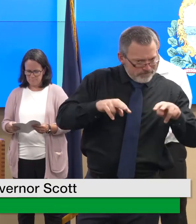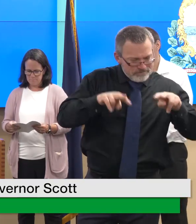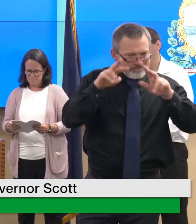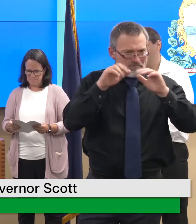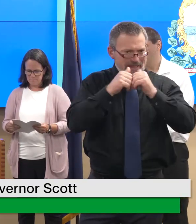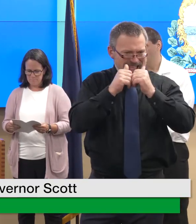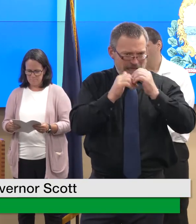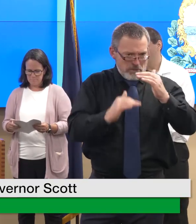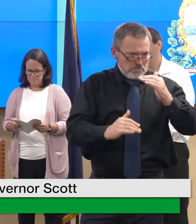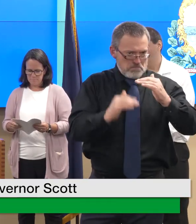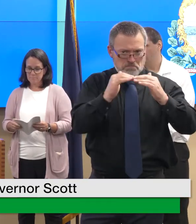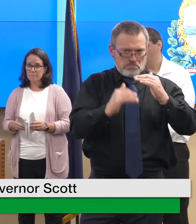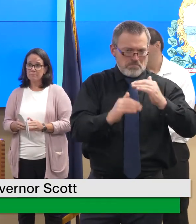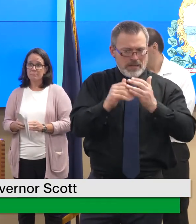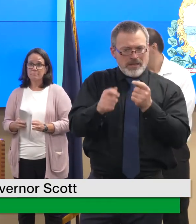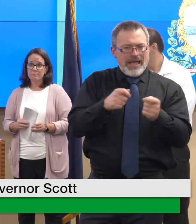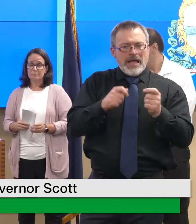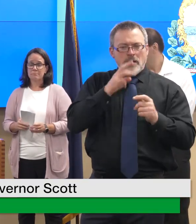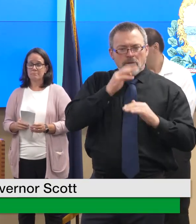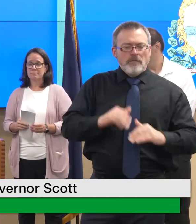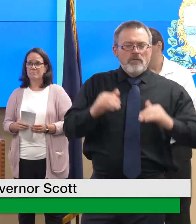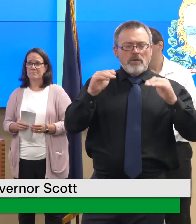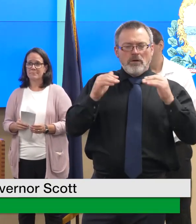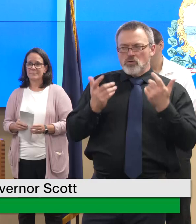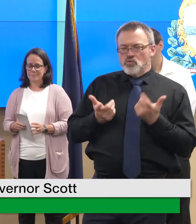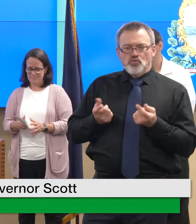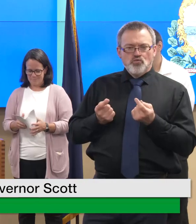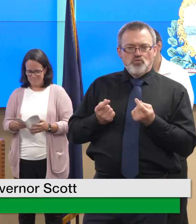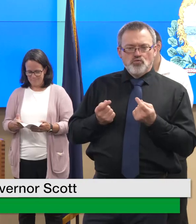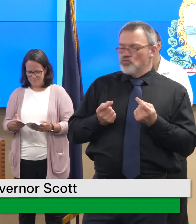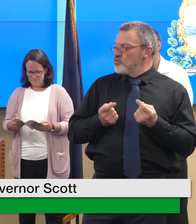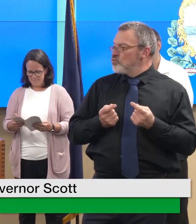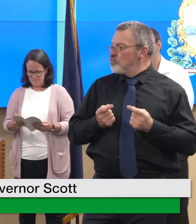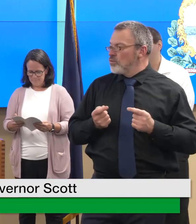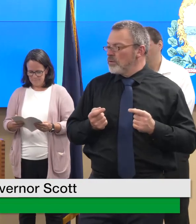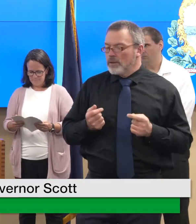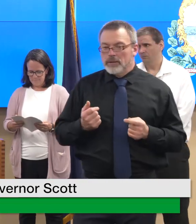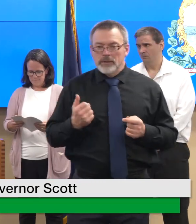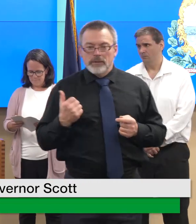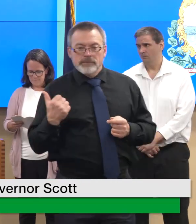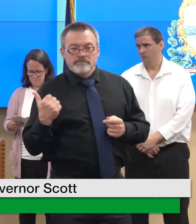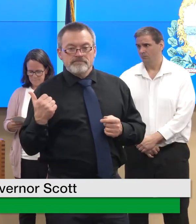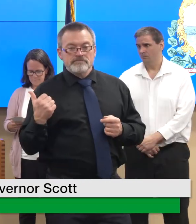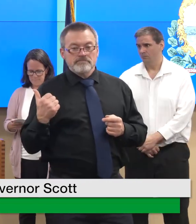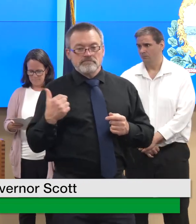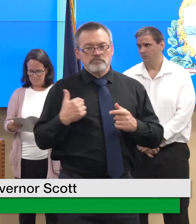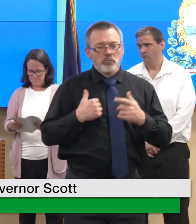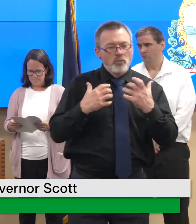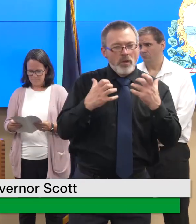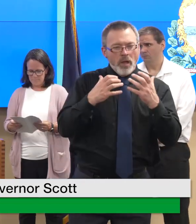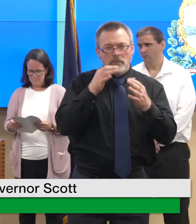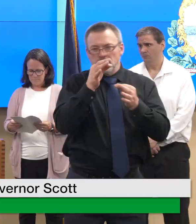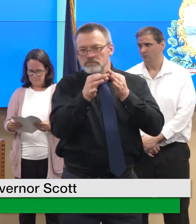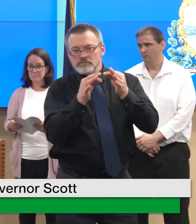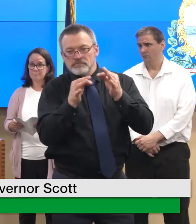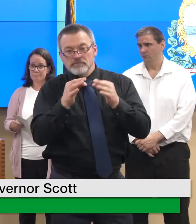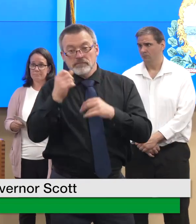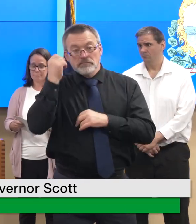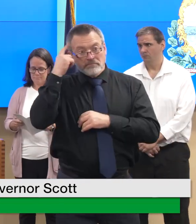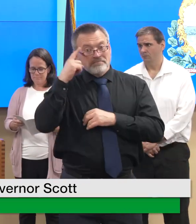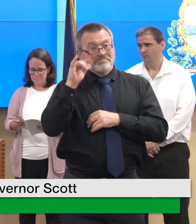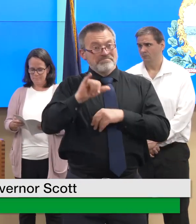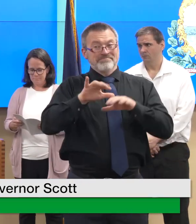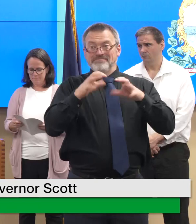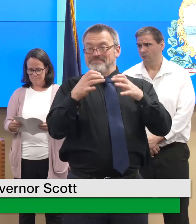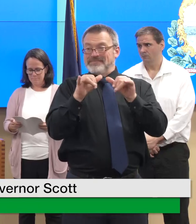the, I'll ask Secretary Moore to comment further, but when they came, they were here just yesterday, day